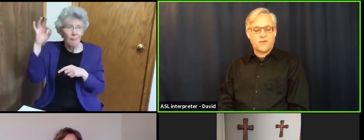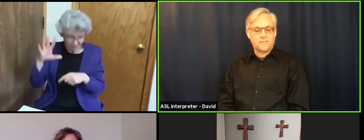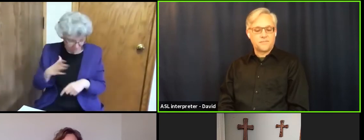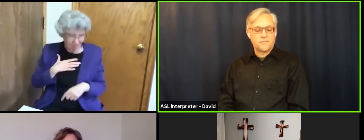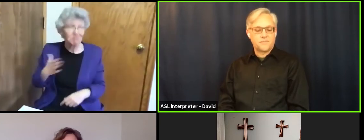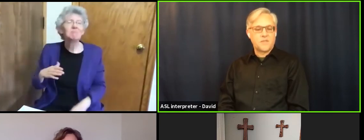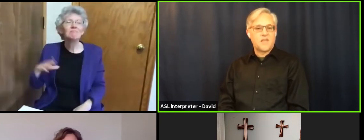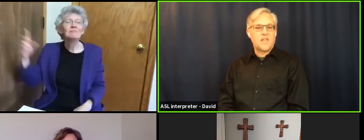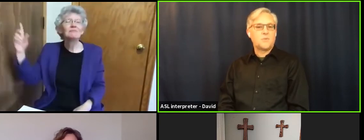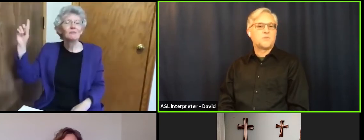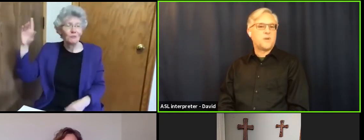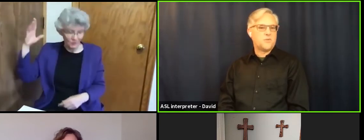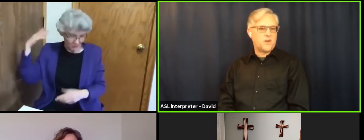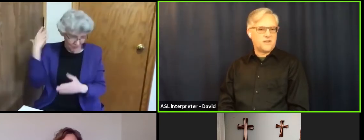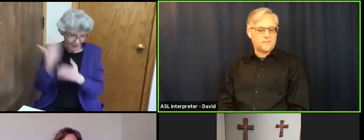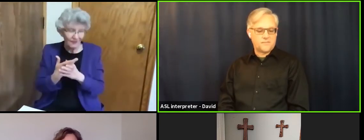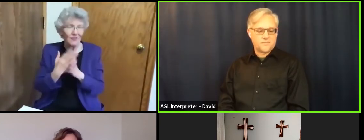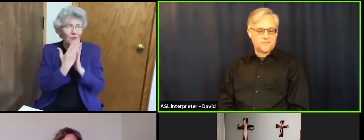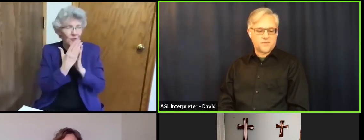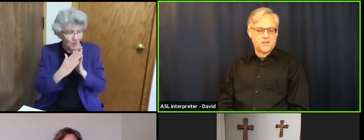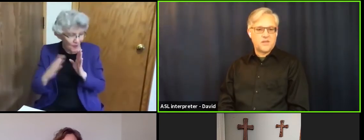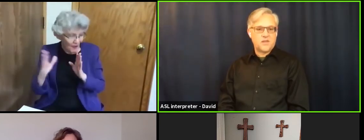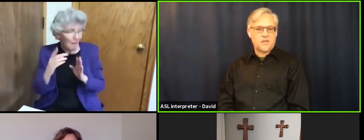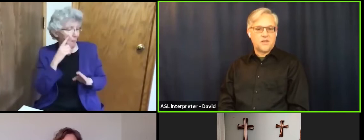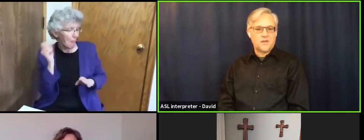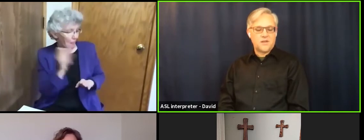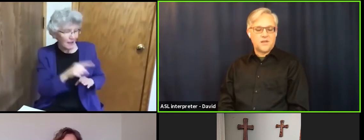her father. He was bedridden.